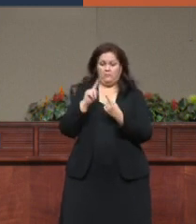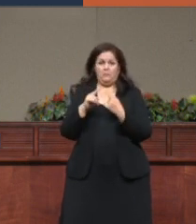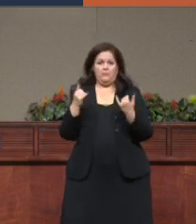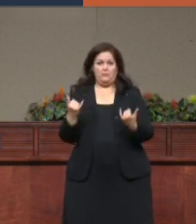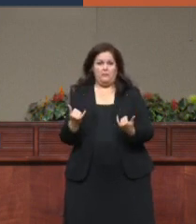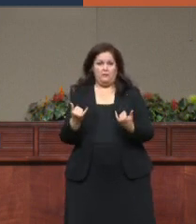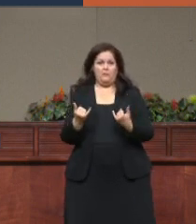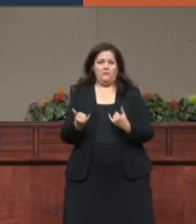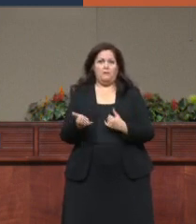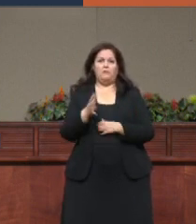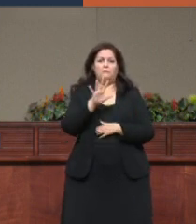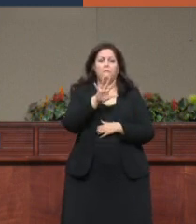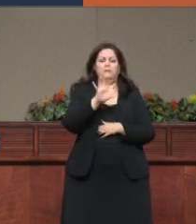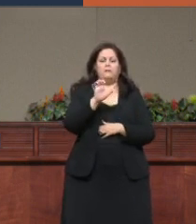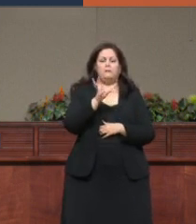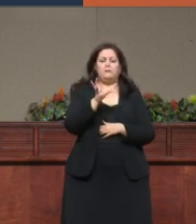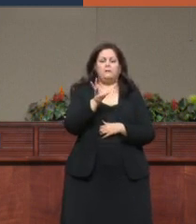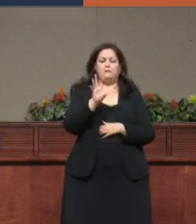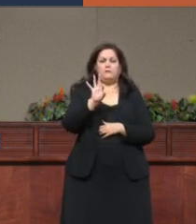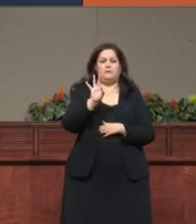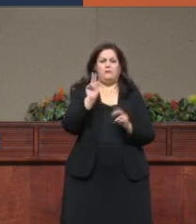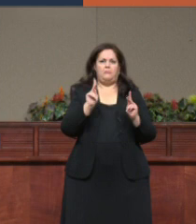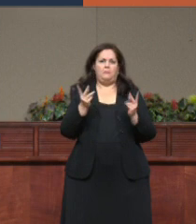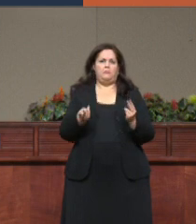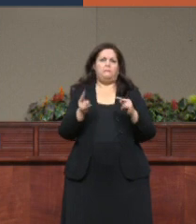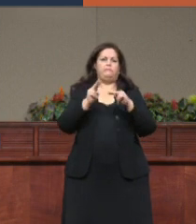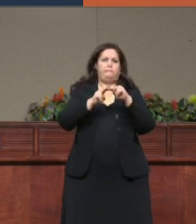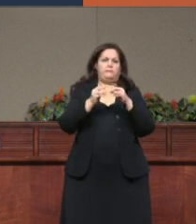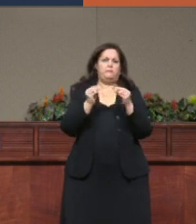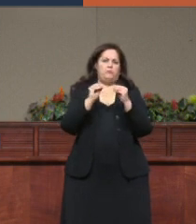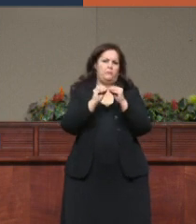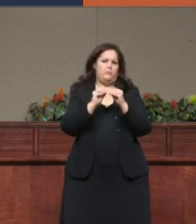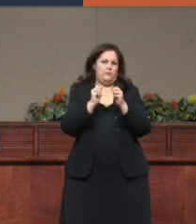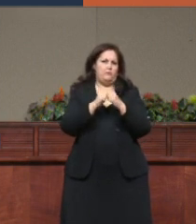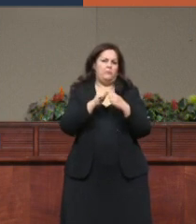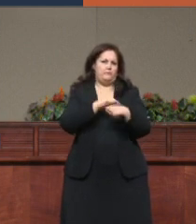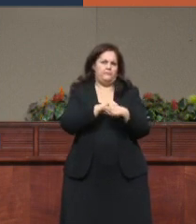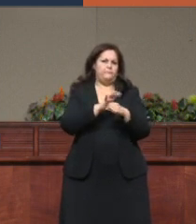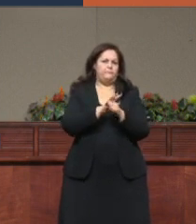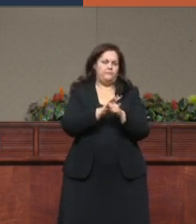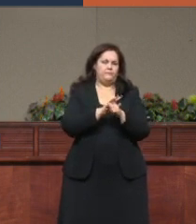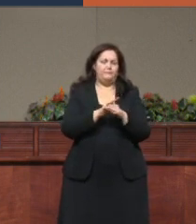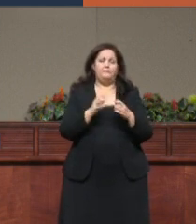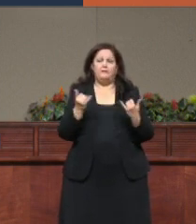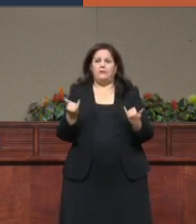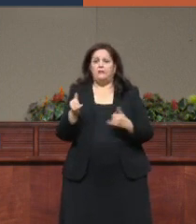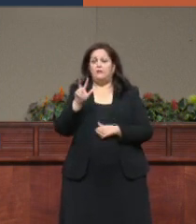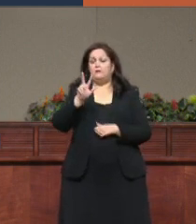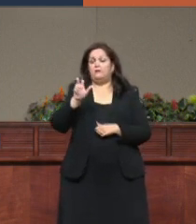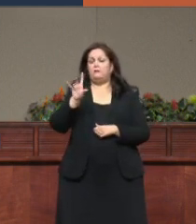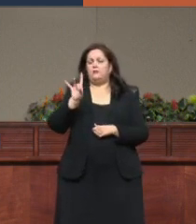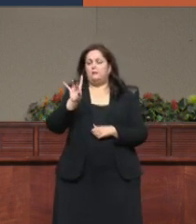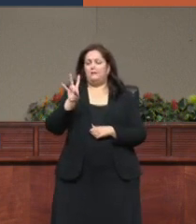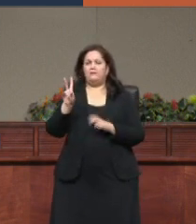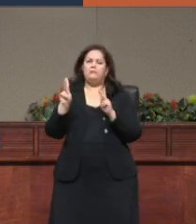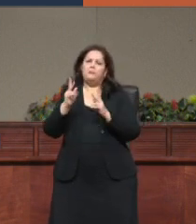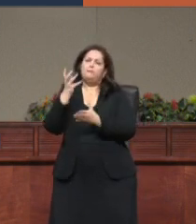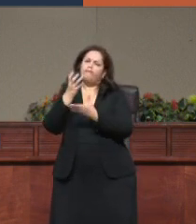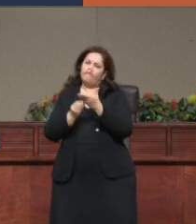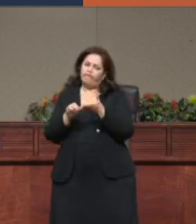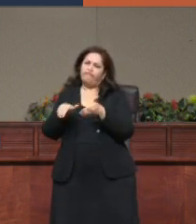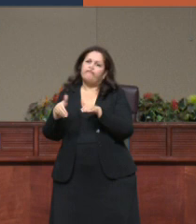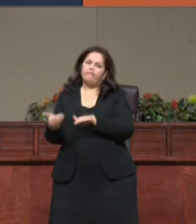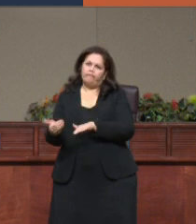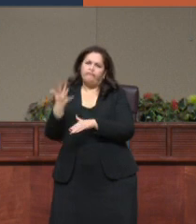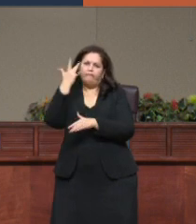of 579 cases. We have now lost 387 residents to the coronavirus.